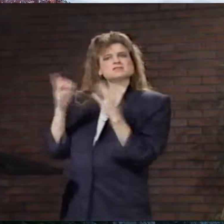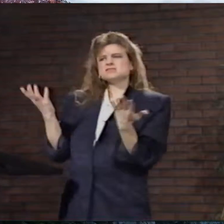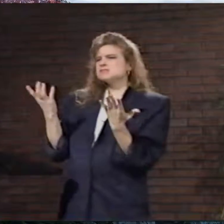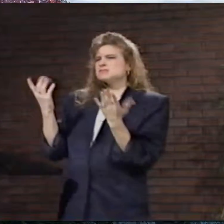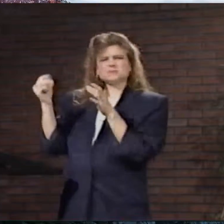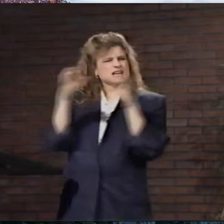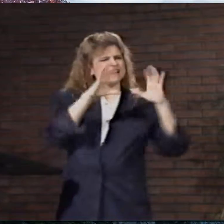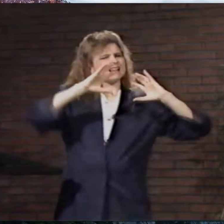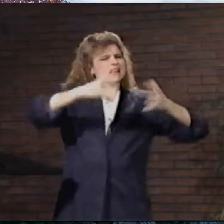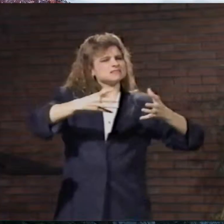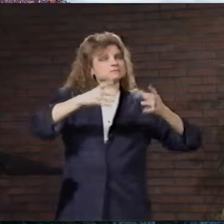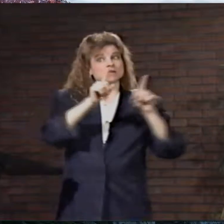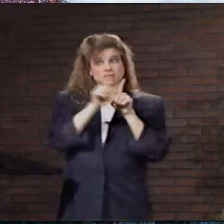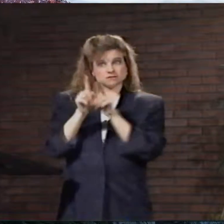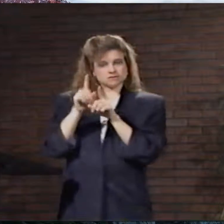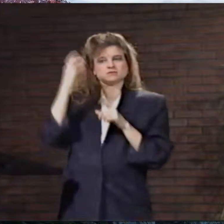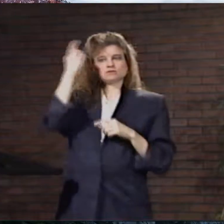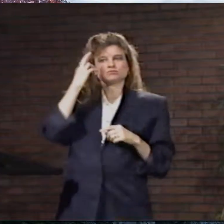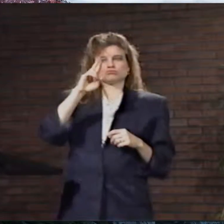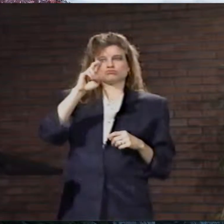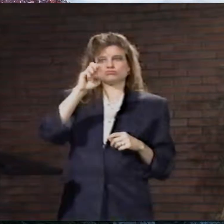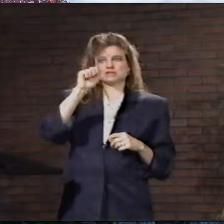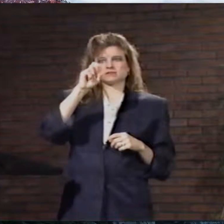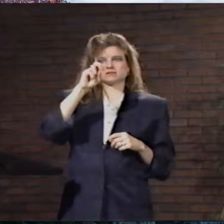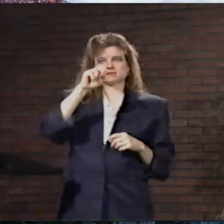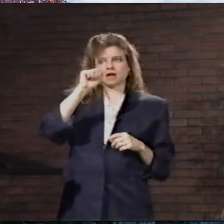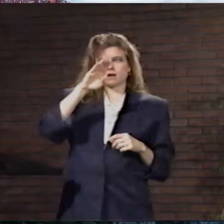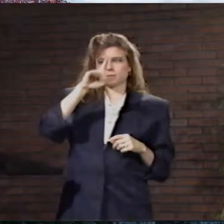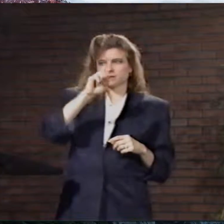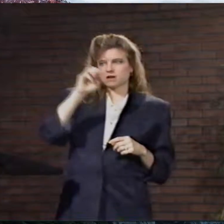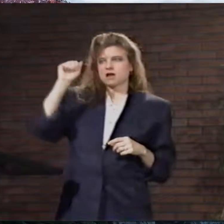One topic related to interpreting is